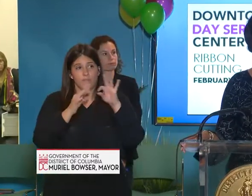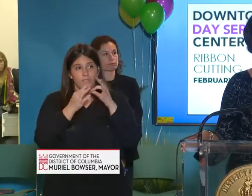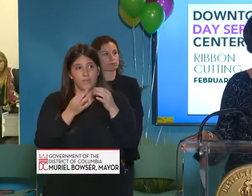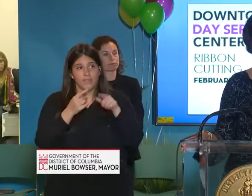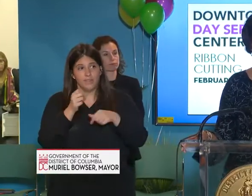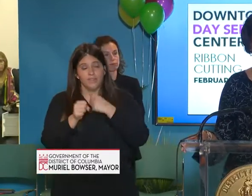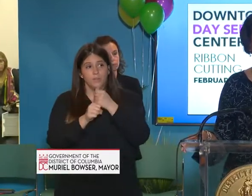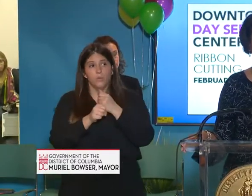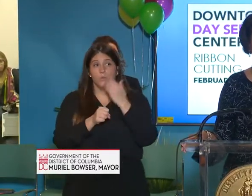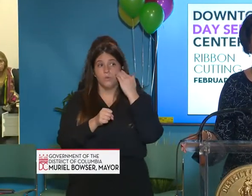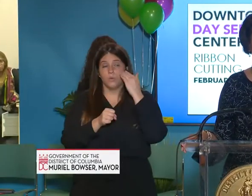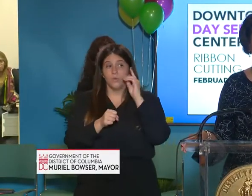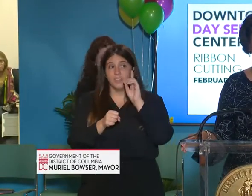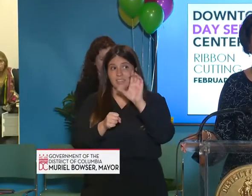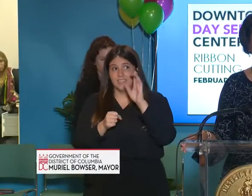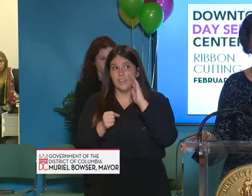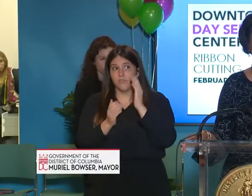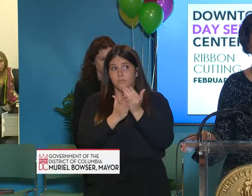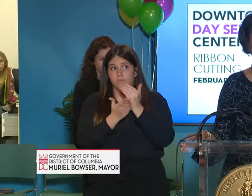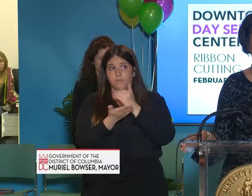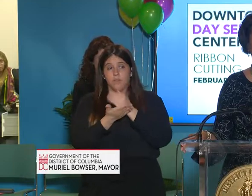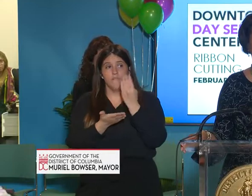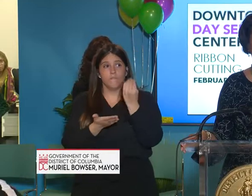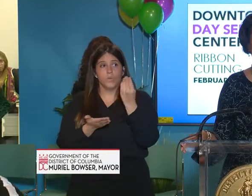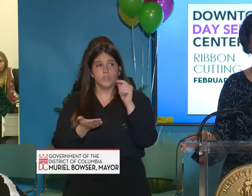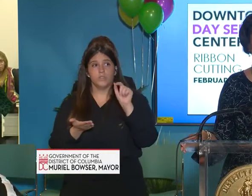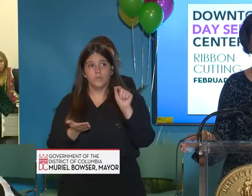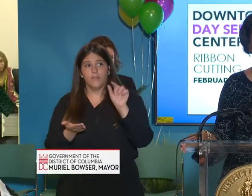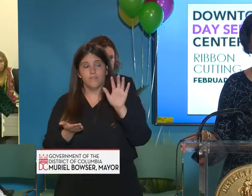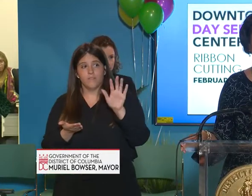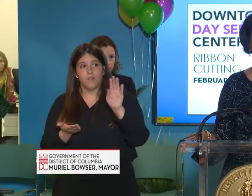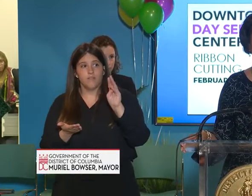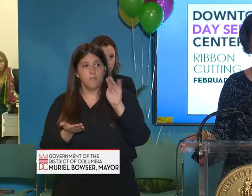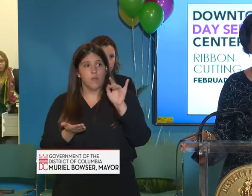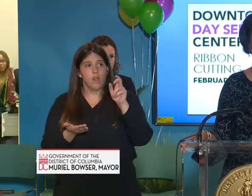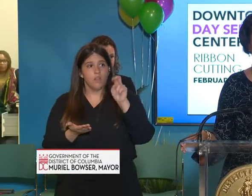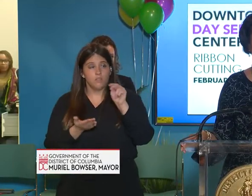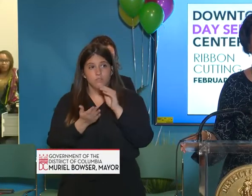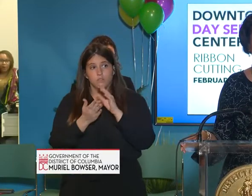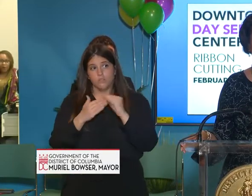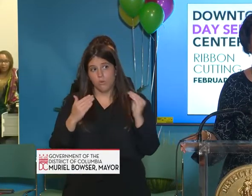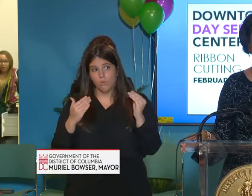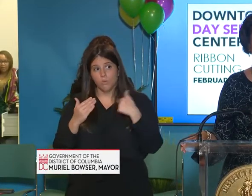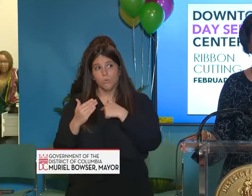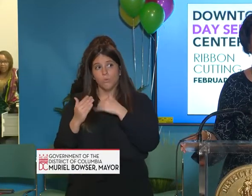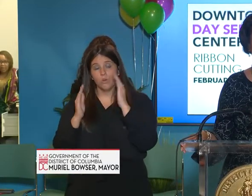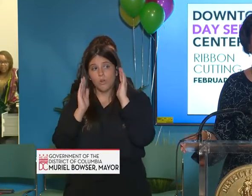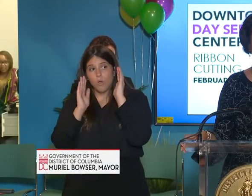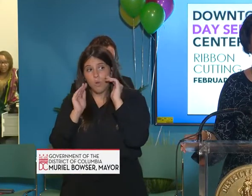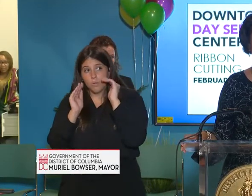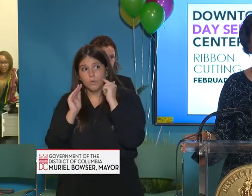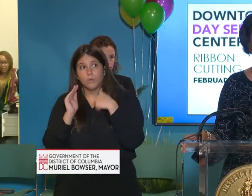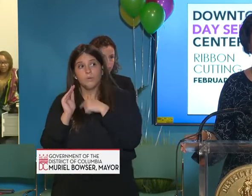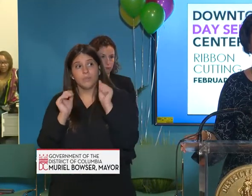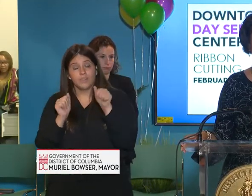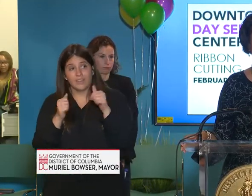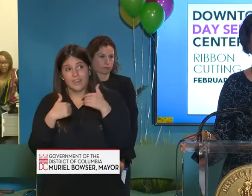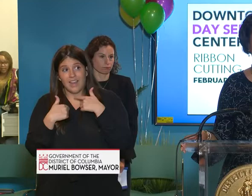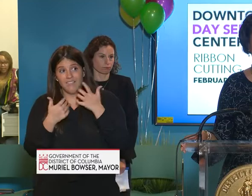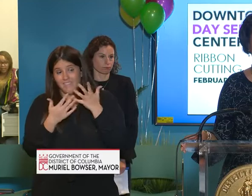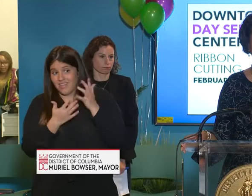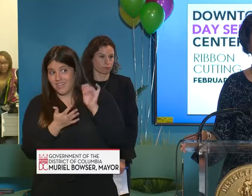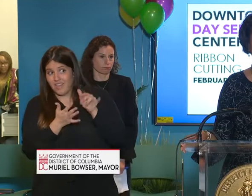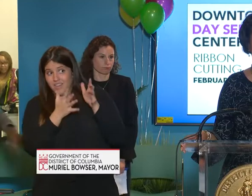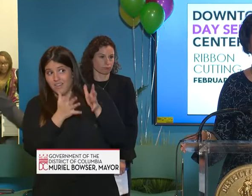year. We know that DC has a budget of $14.5 billion, and so we're hoping that we can at least have